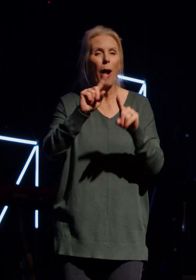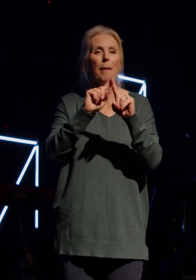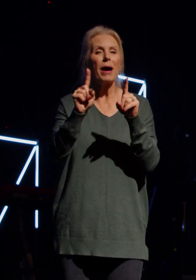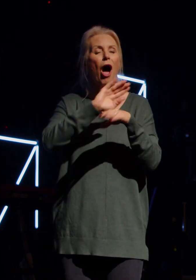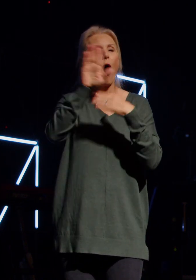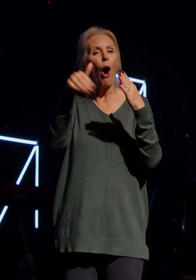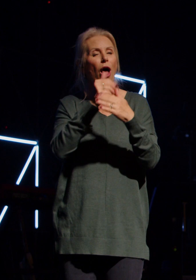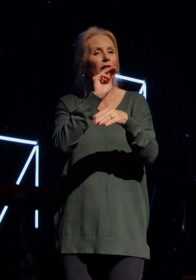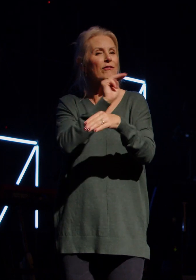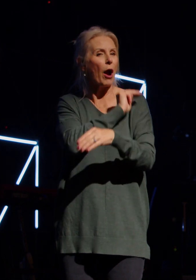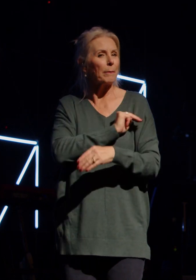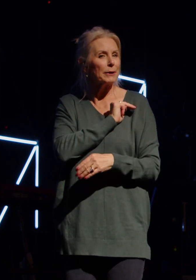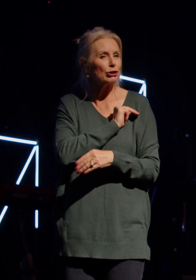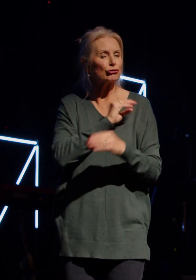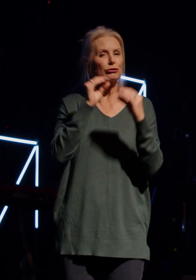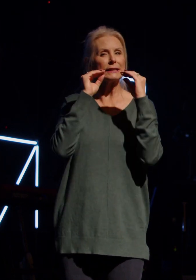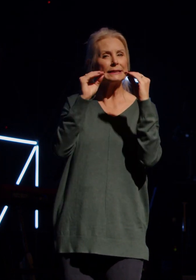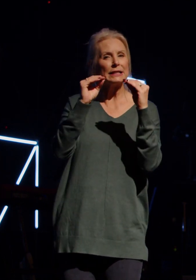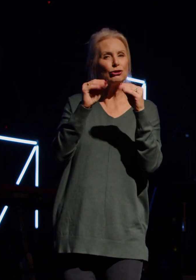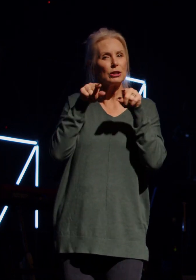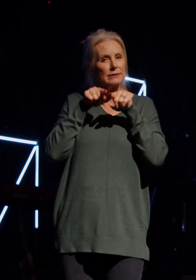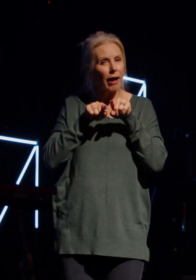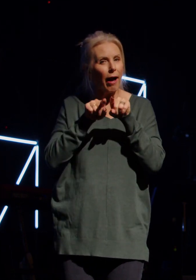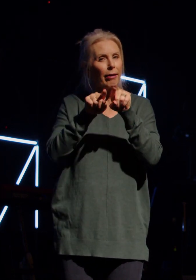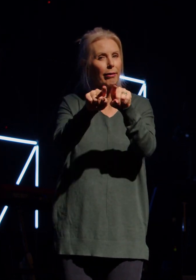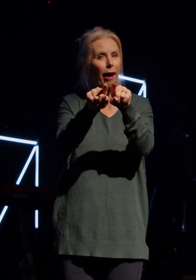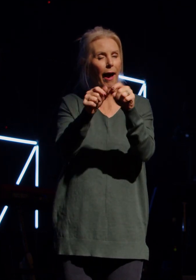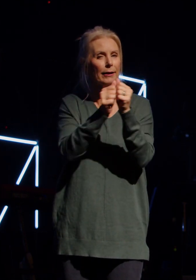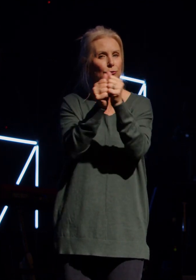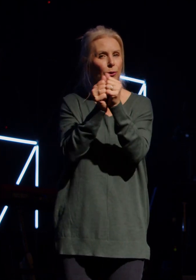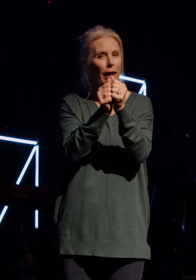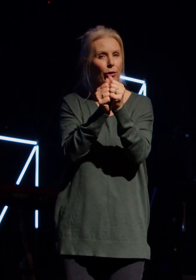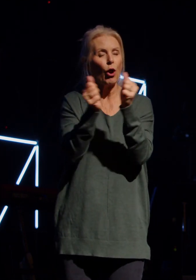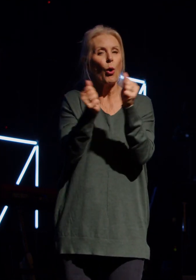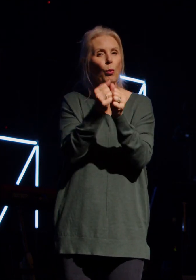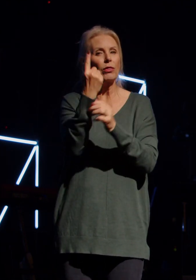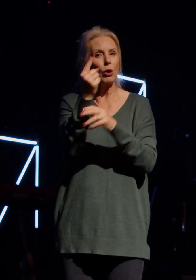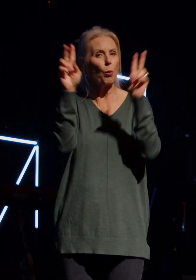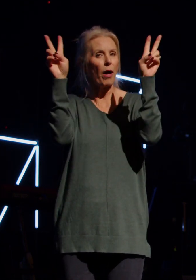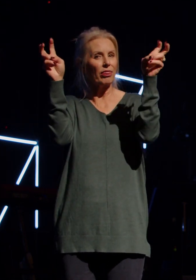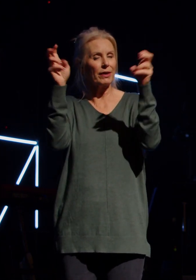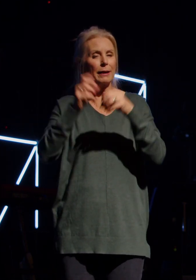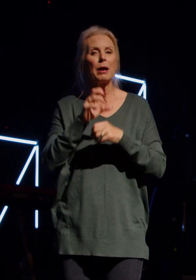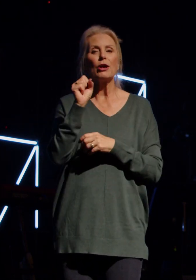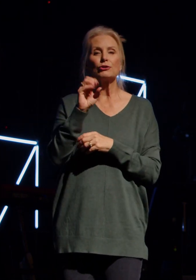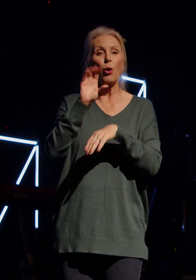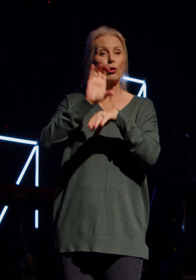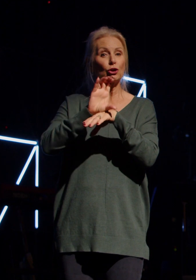Aligns our teaching, it aligns our vision and all the different ministries here at the